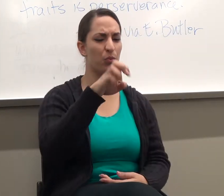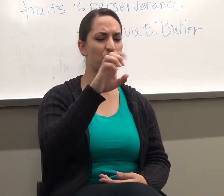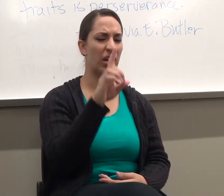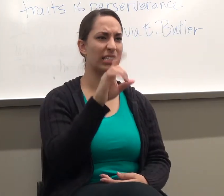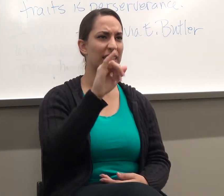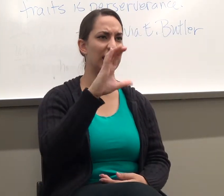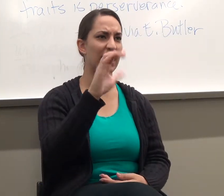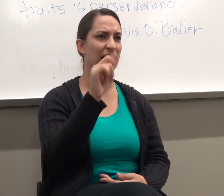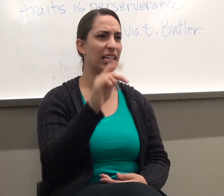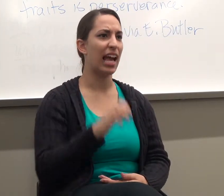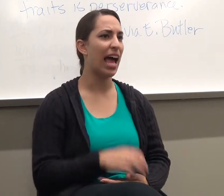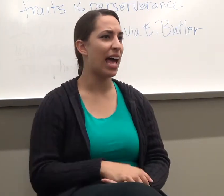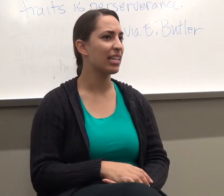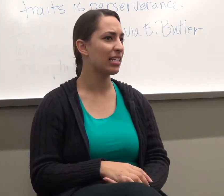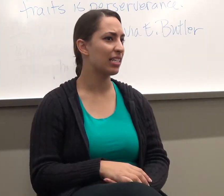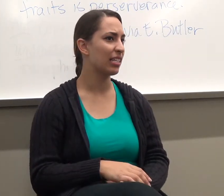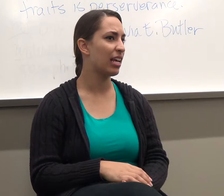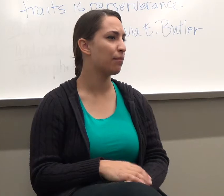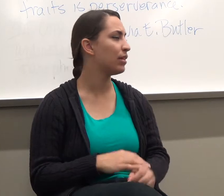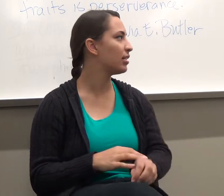of this sentence? At MPC.